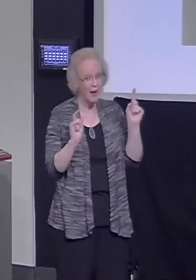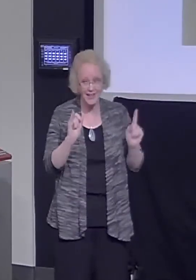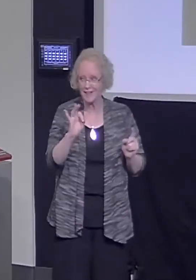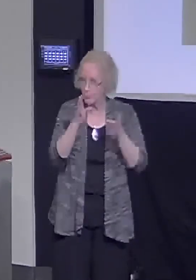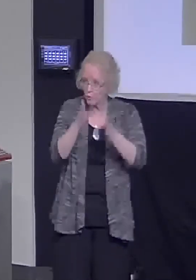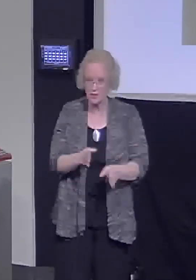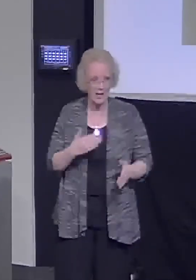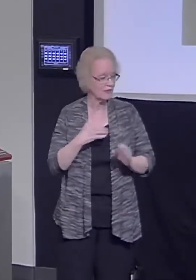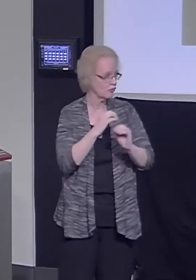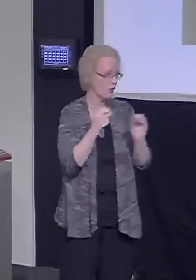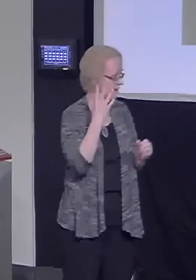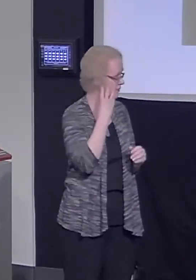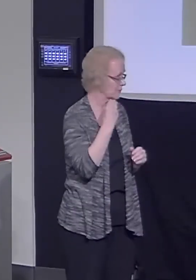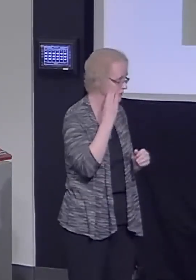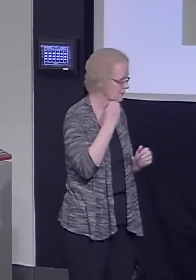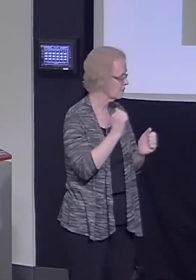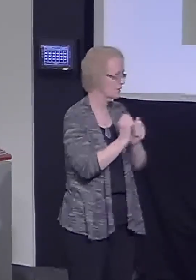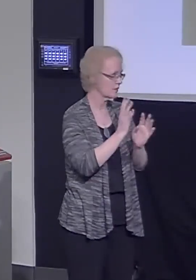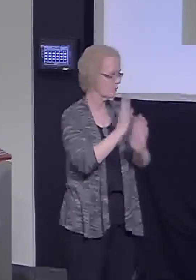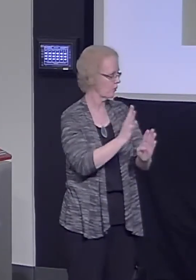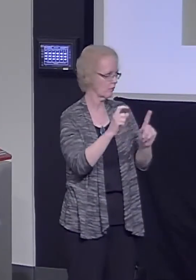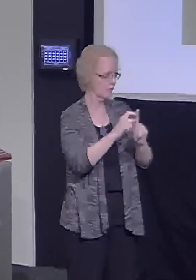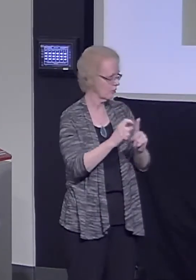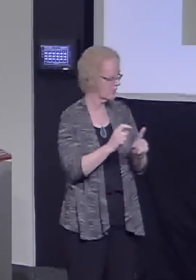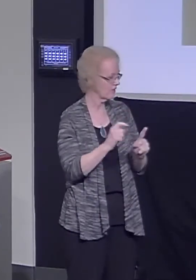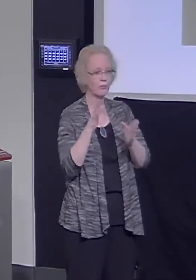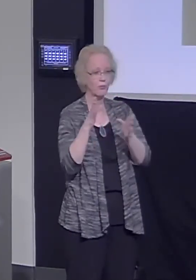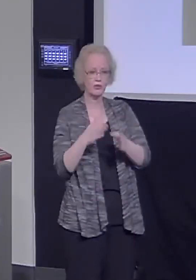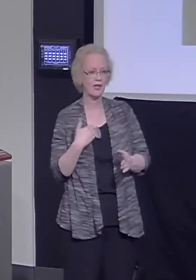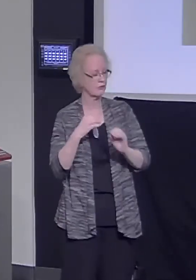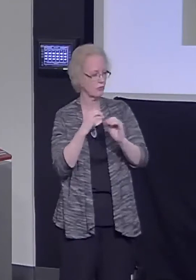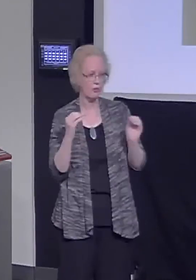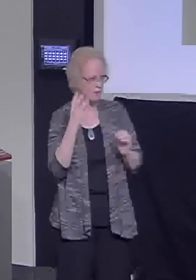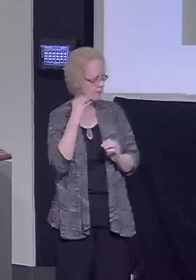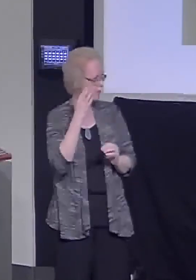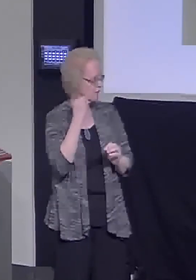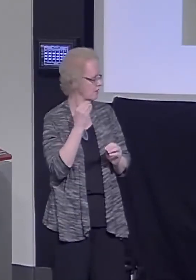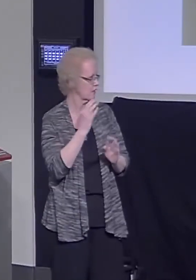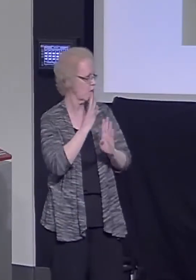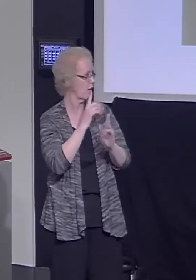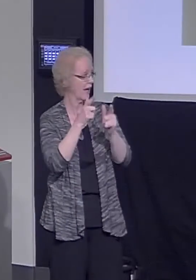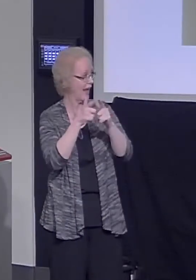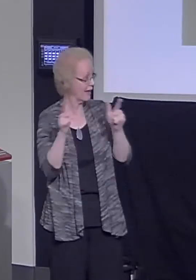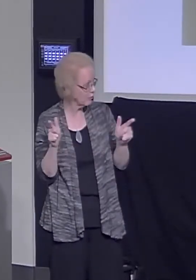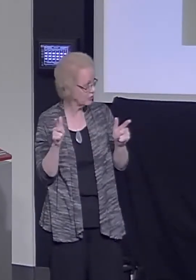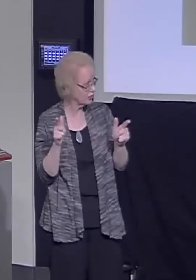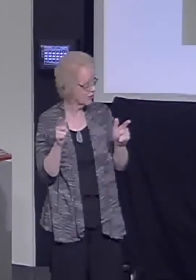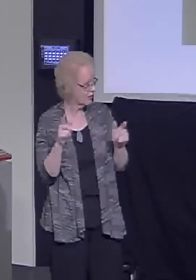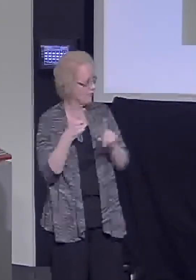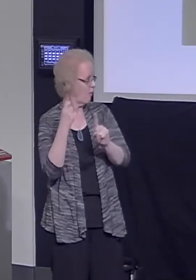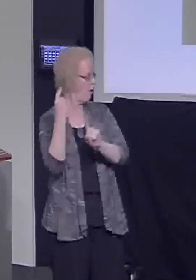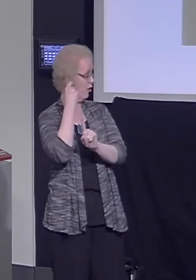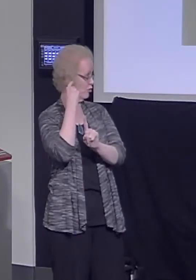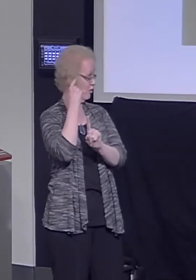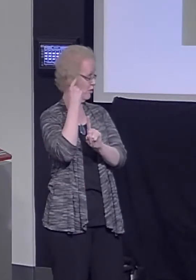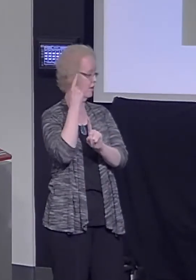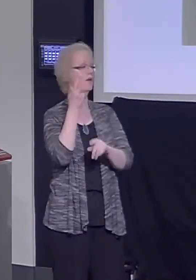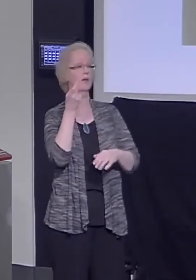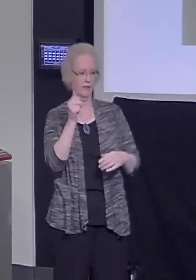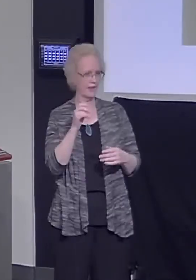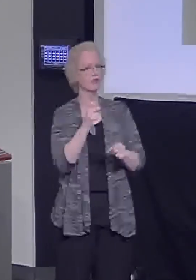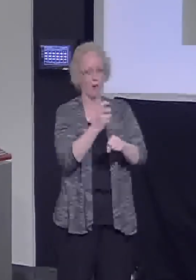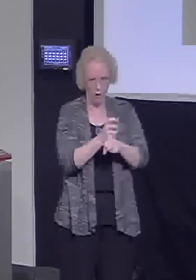with spoken words or language in the auditory domain, it may be hard for the language system